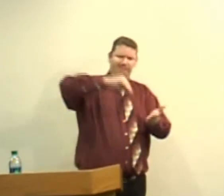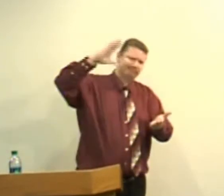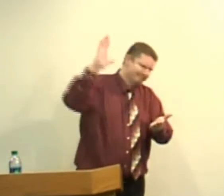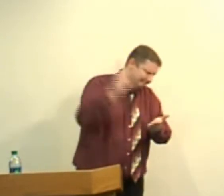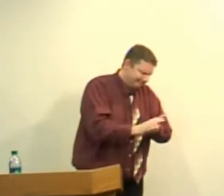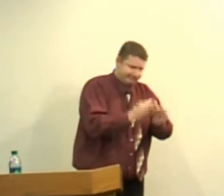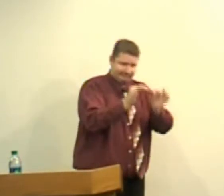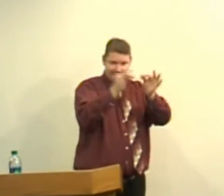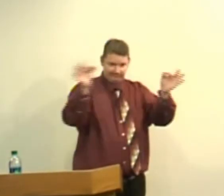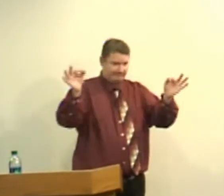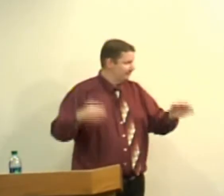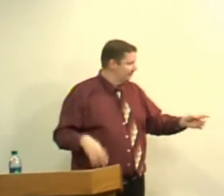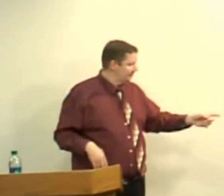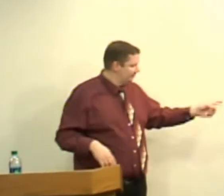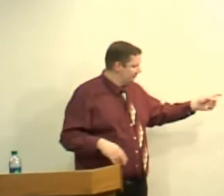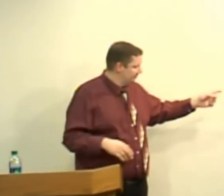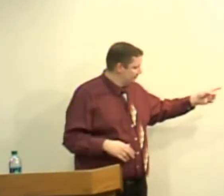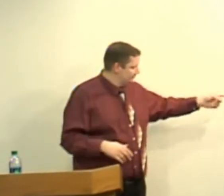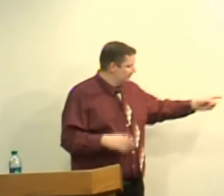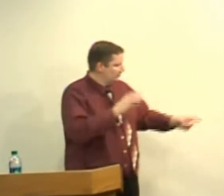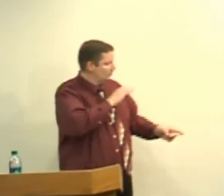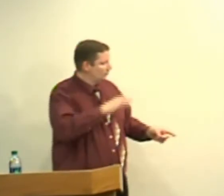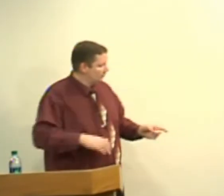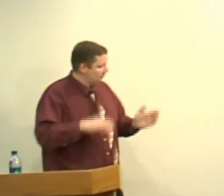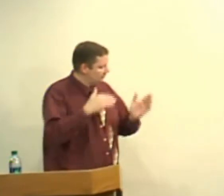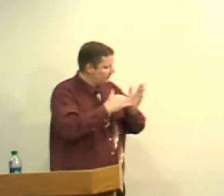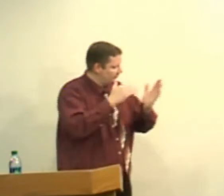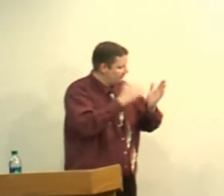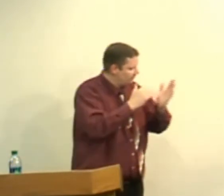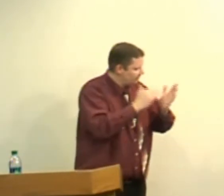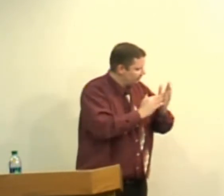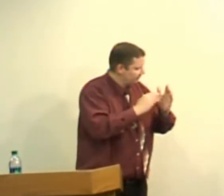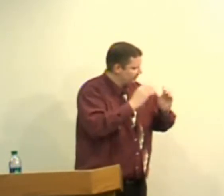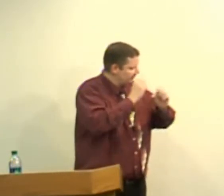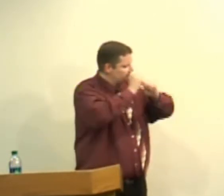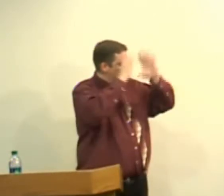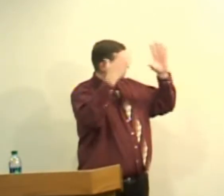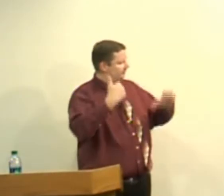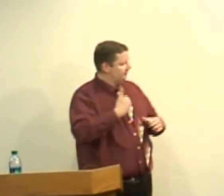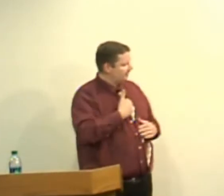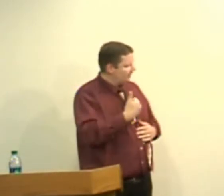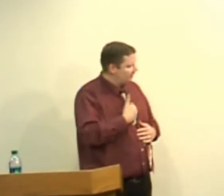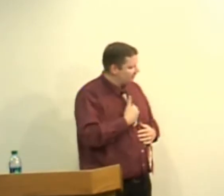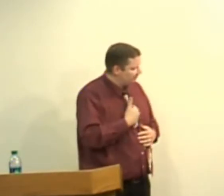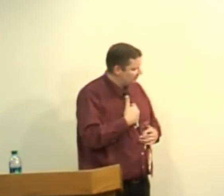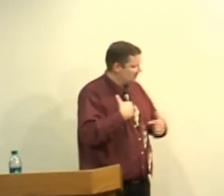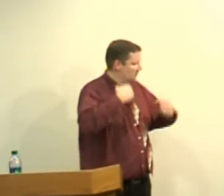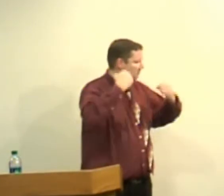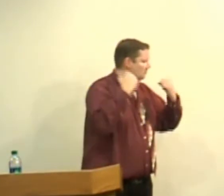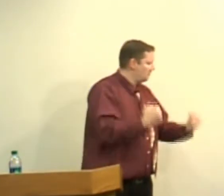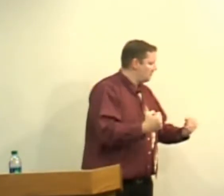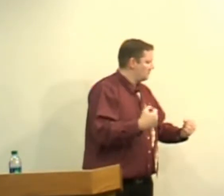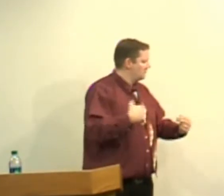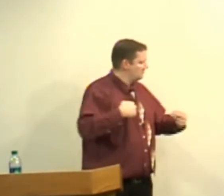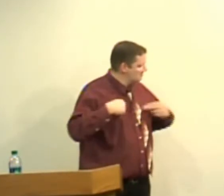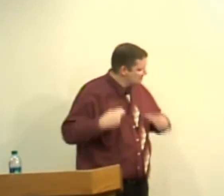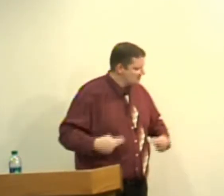and he put this down for us to contemplate. Many often imagine themselves to be strong,